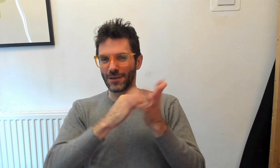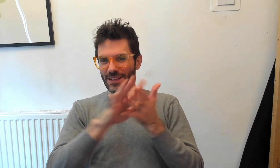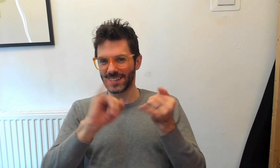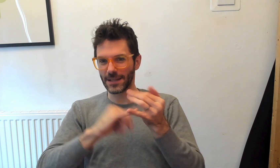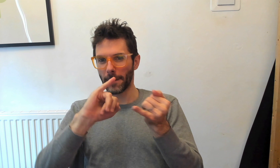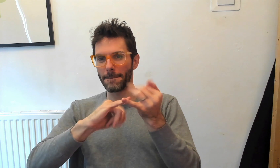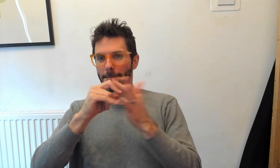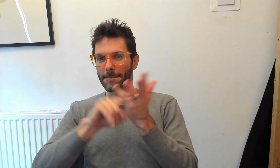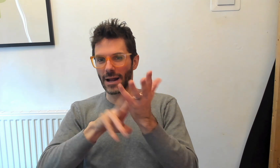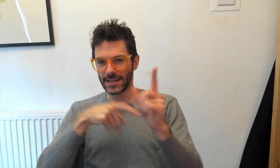Prometheus and Splunk,